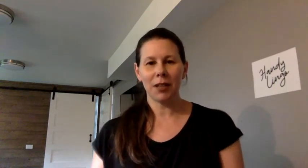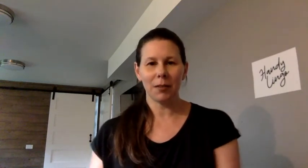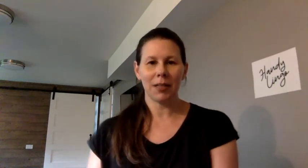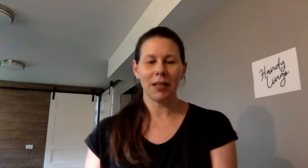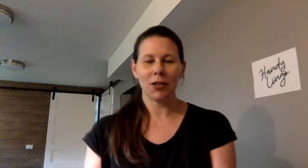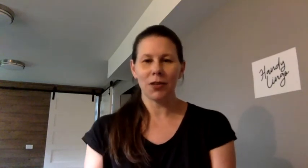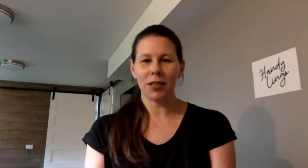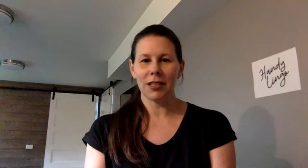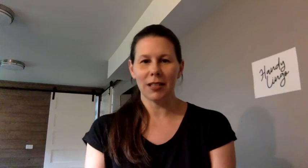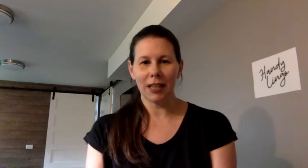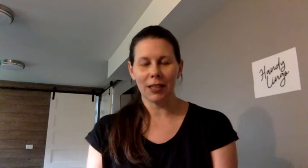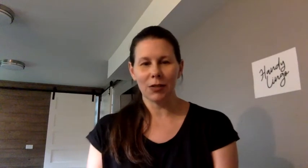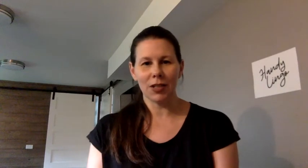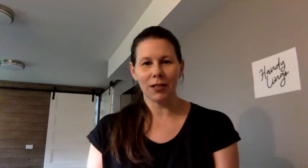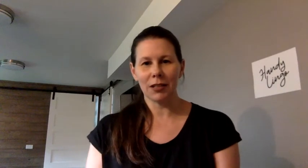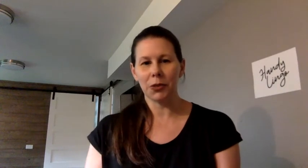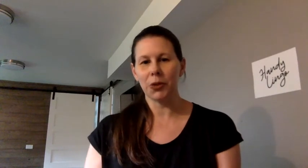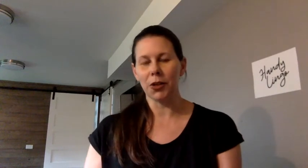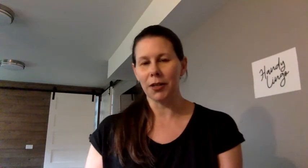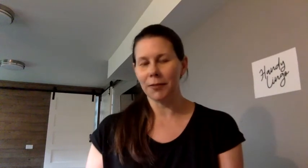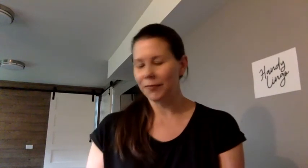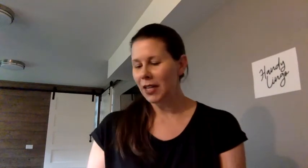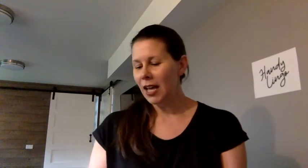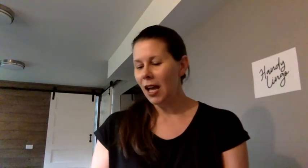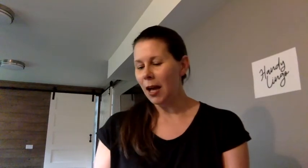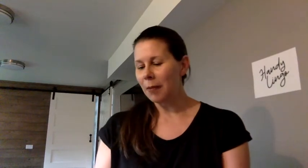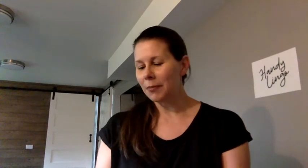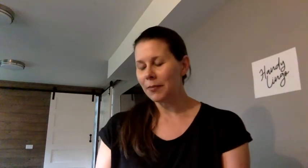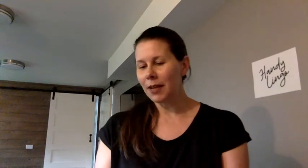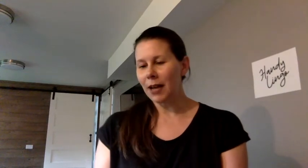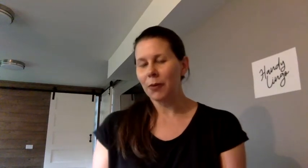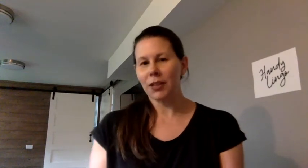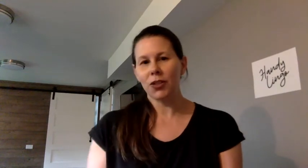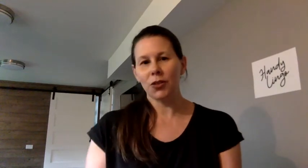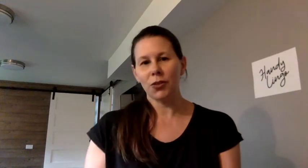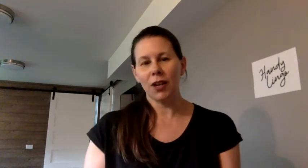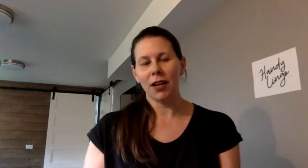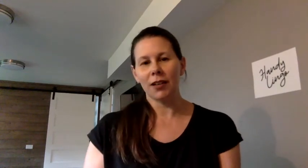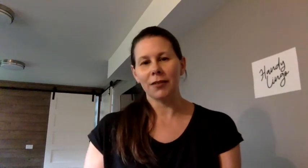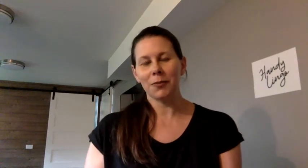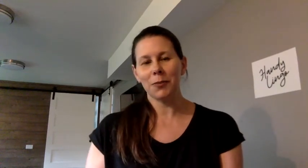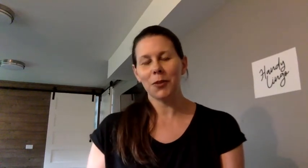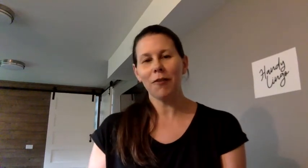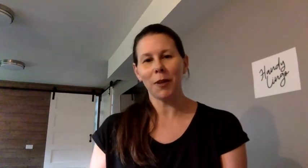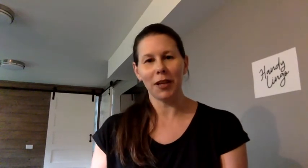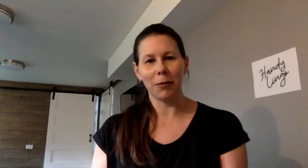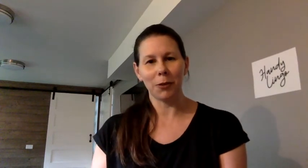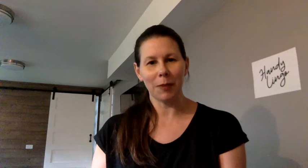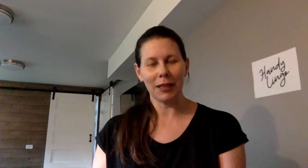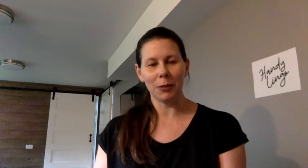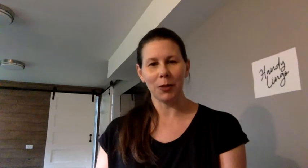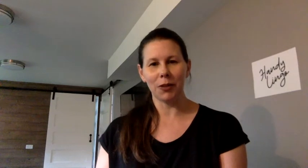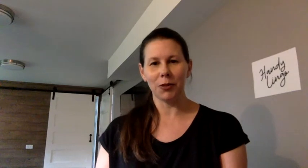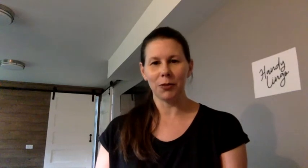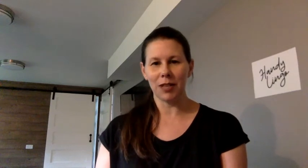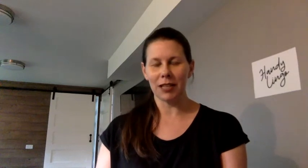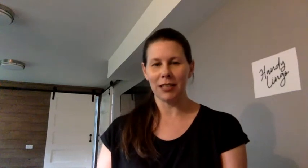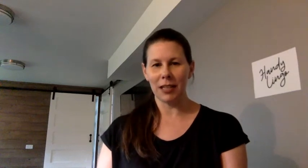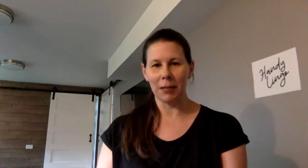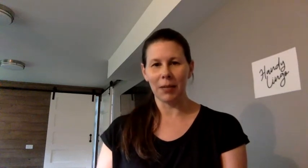becoming interested in sign language as a little girl. I went to a softball game with my little brother who was on a team, and